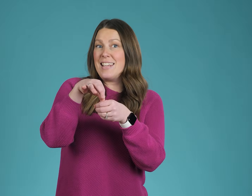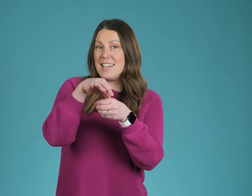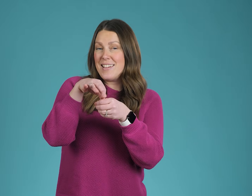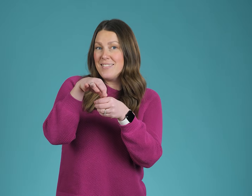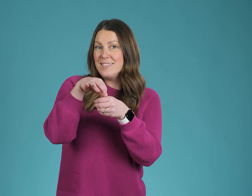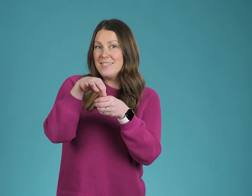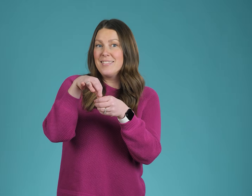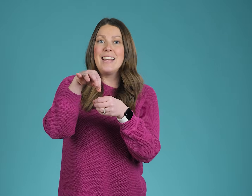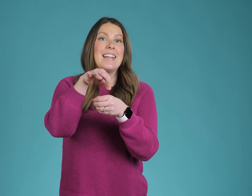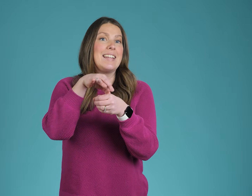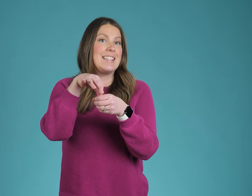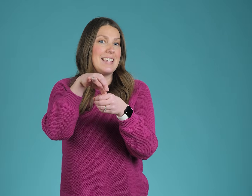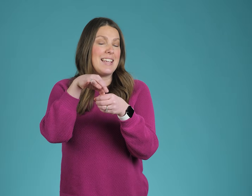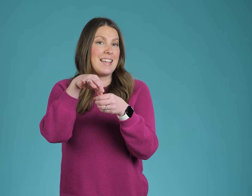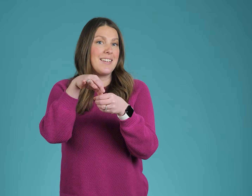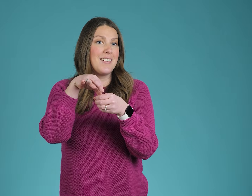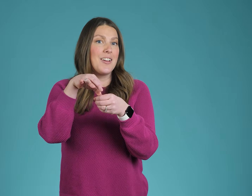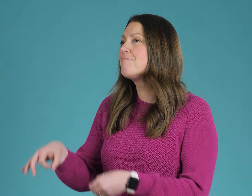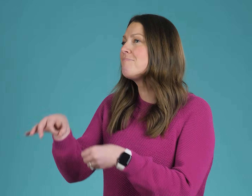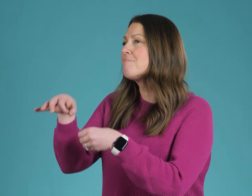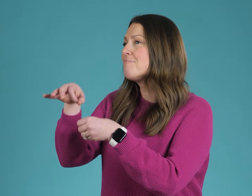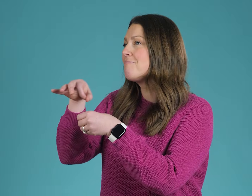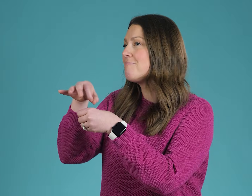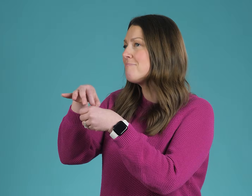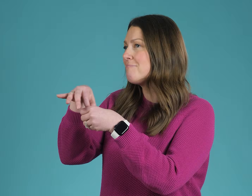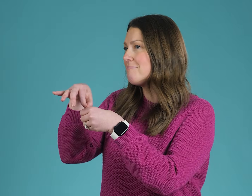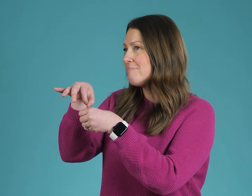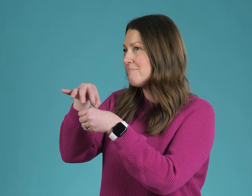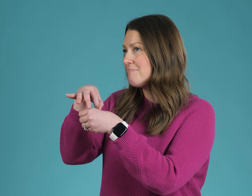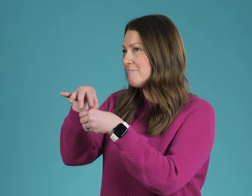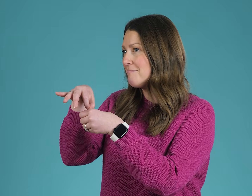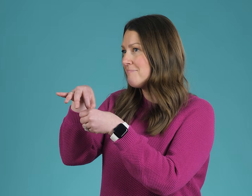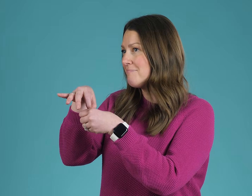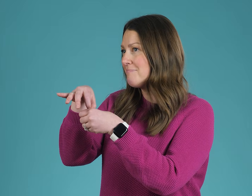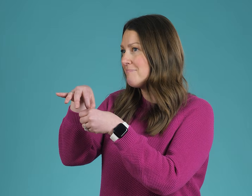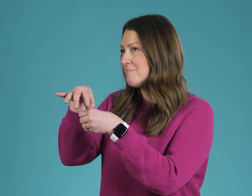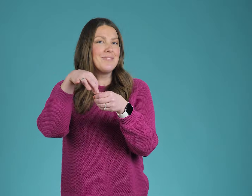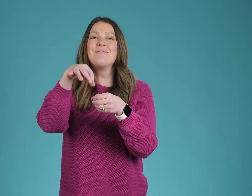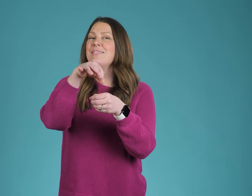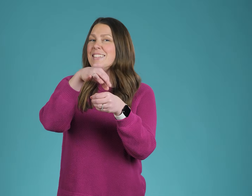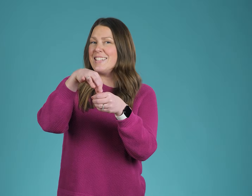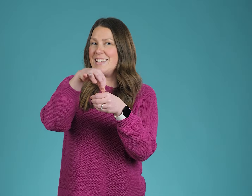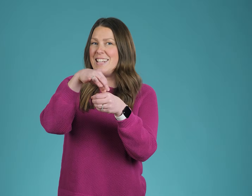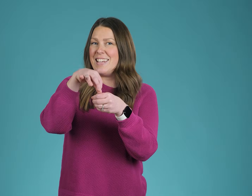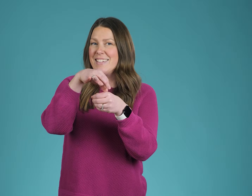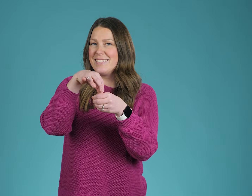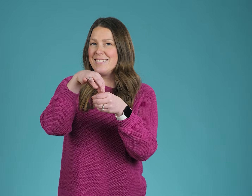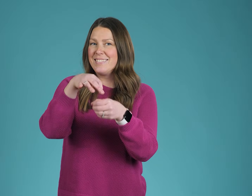Tea, tea. You're stirring in a tea bag. Tea.